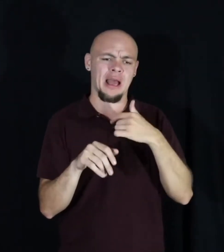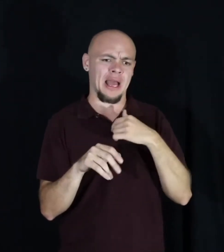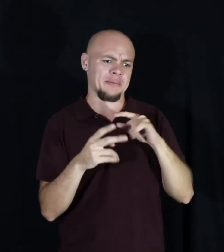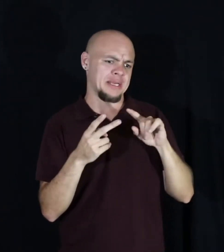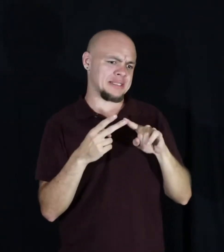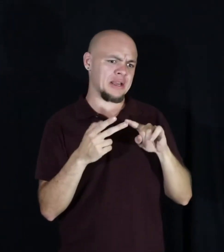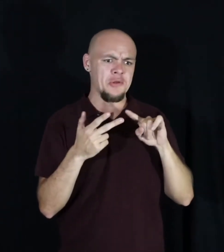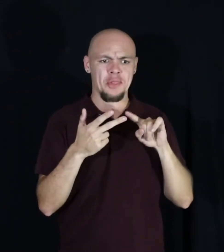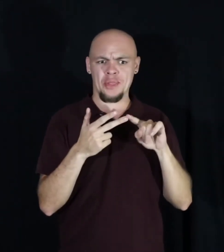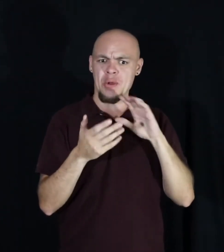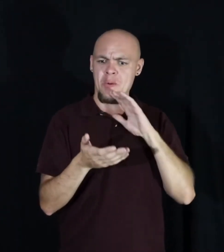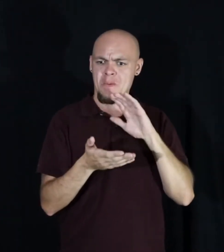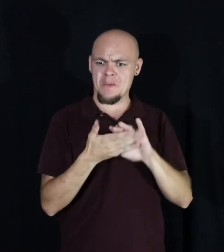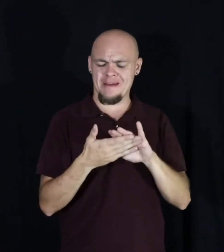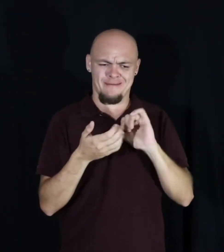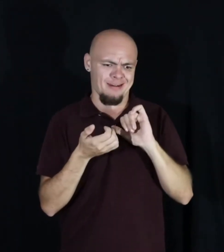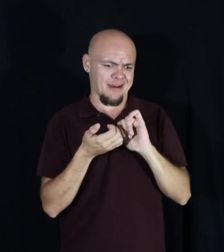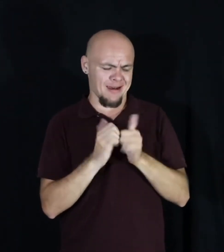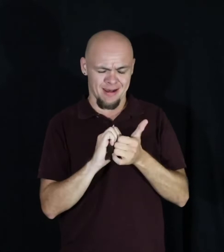or a third wife.